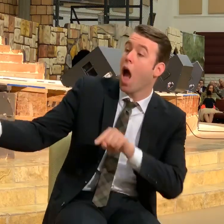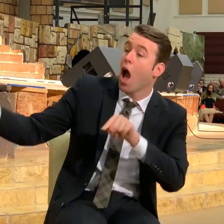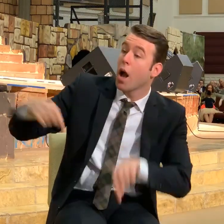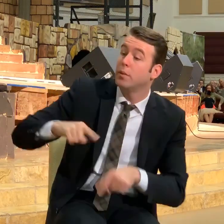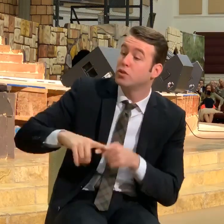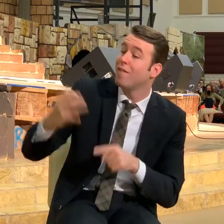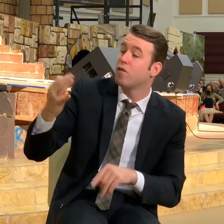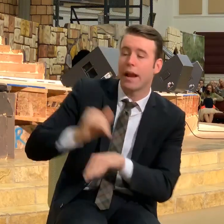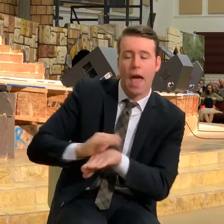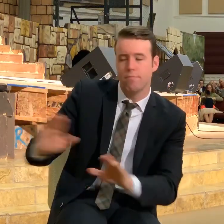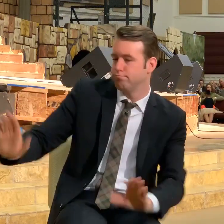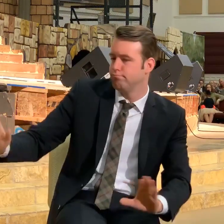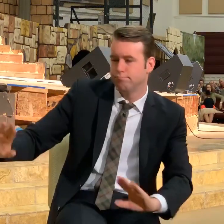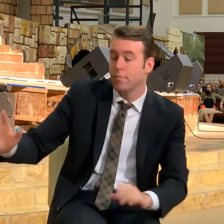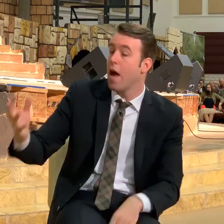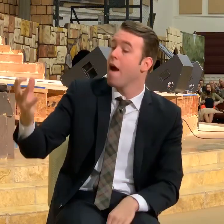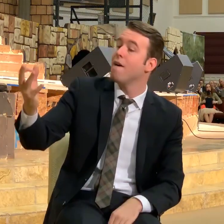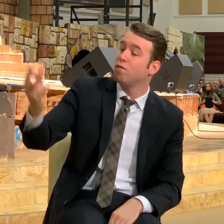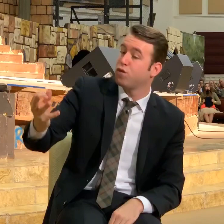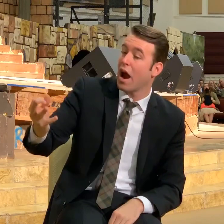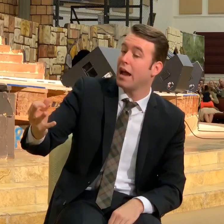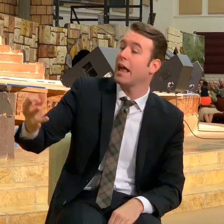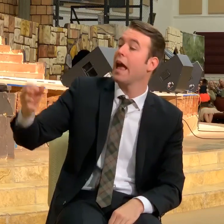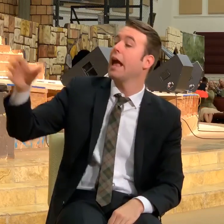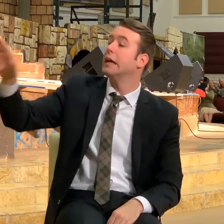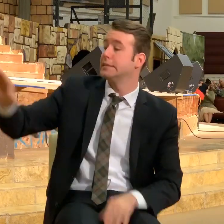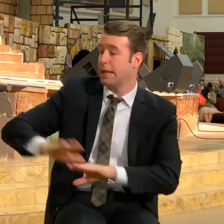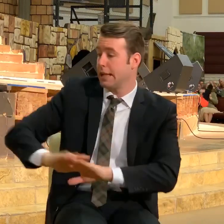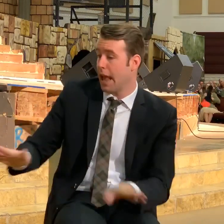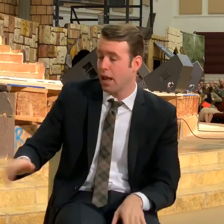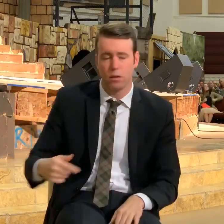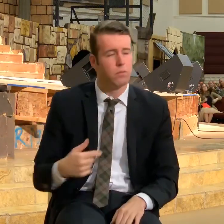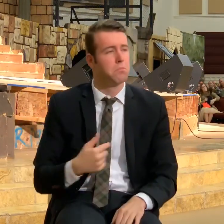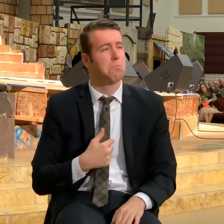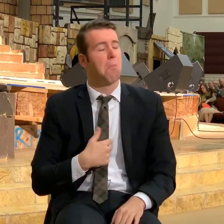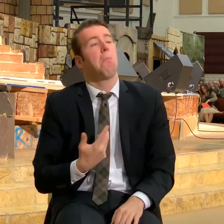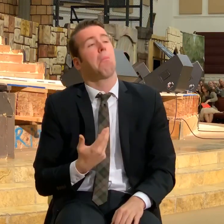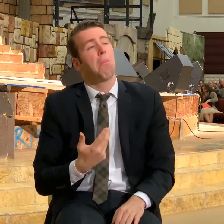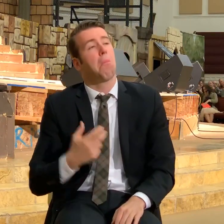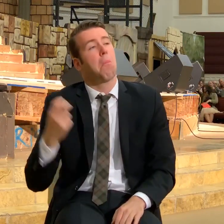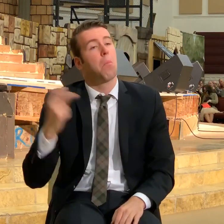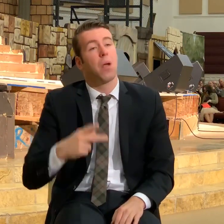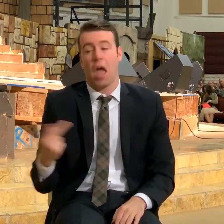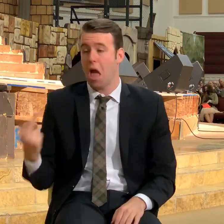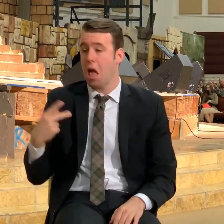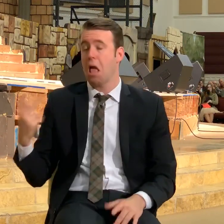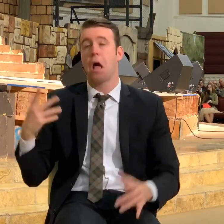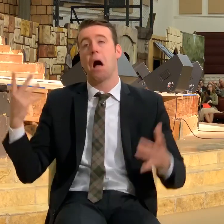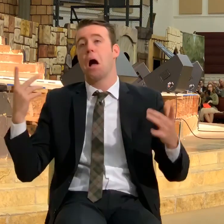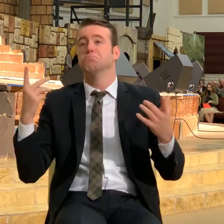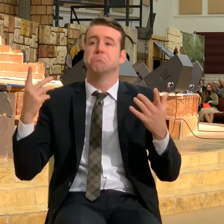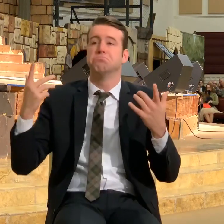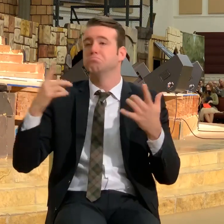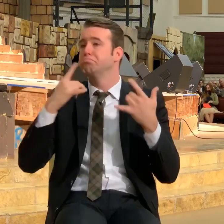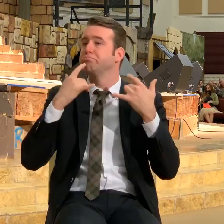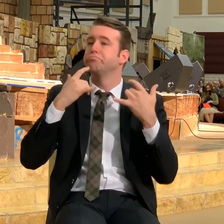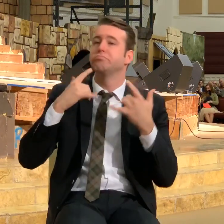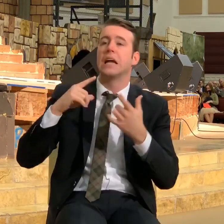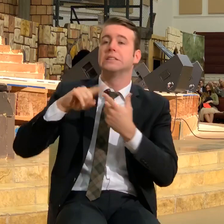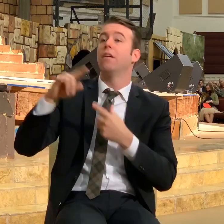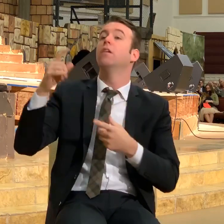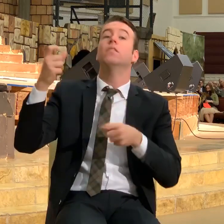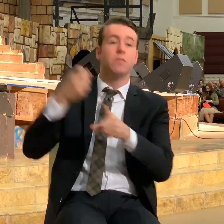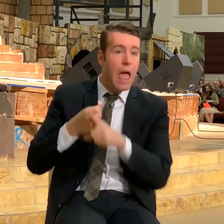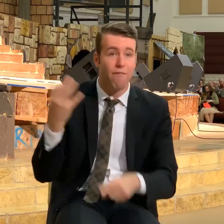till Friday night. We're just going to do Friday and Sunday. I said, okay. So we killed time until Friday. We arrived at the town on